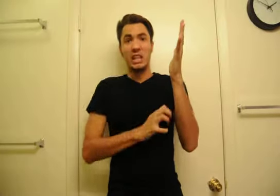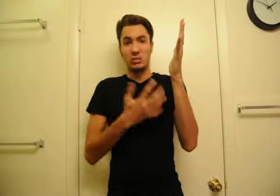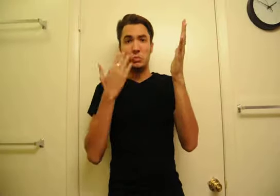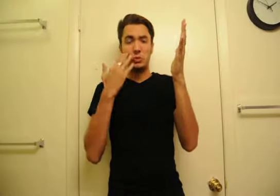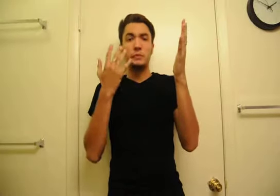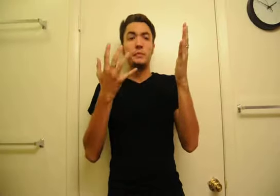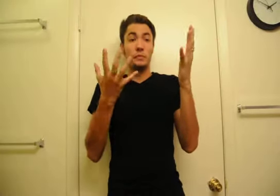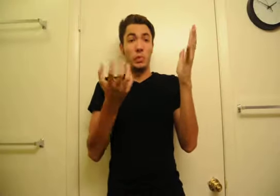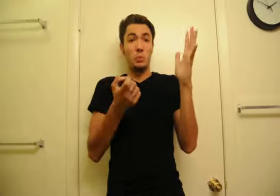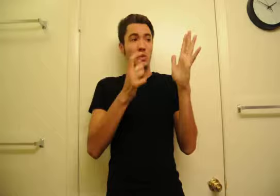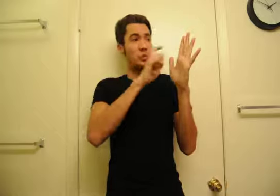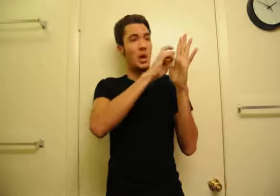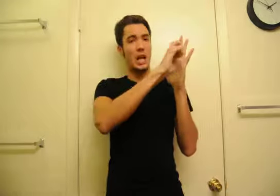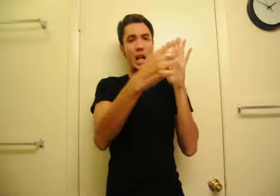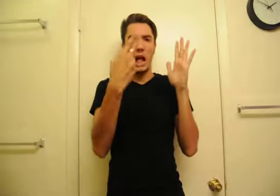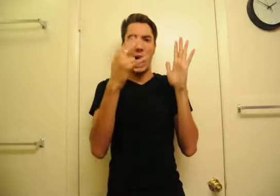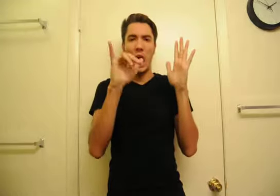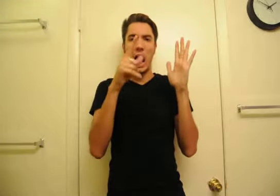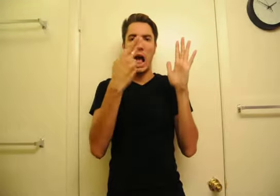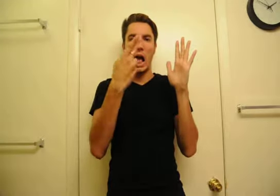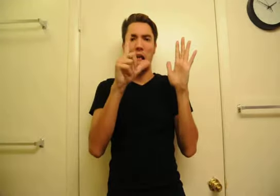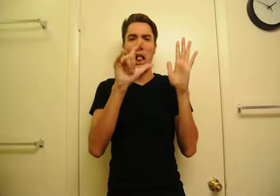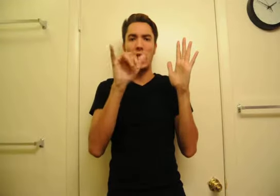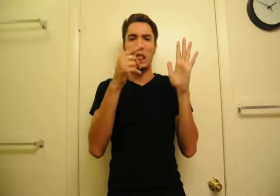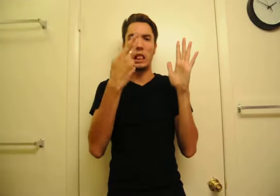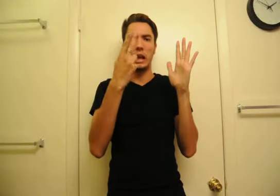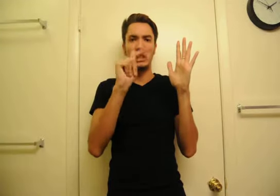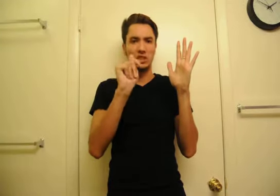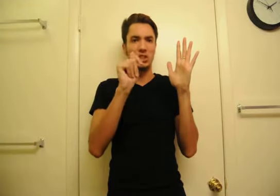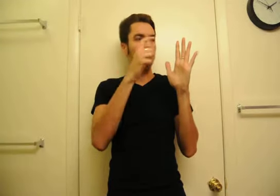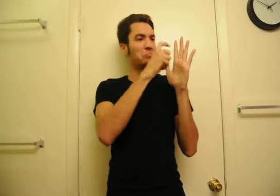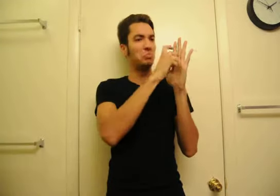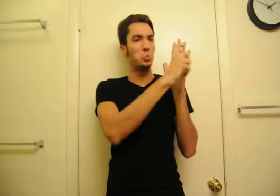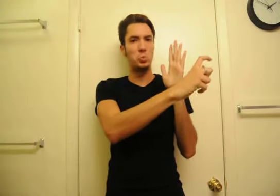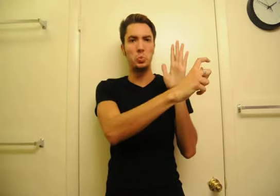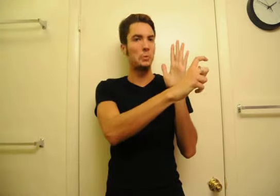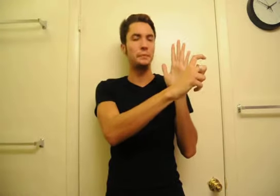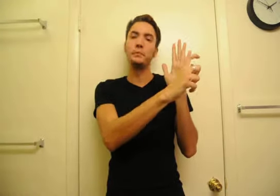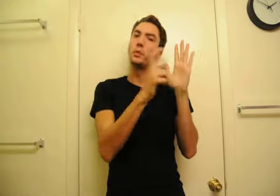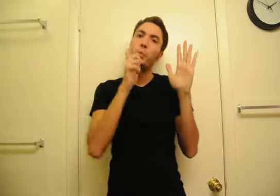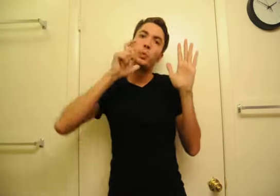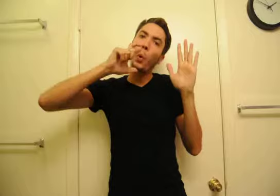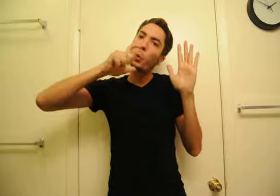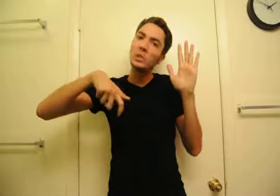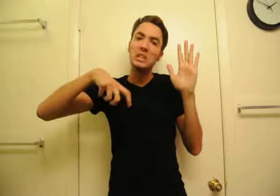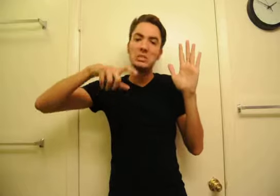When you want to highlight a word, please don't waste your life dragging across it with the mouse like a newbie. Double-click